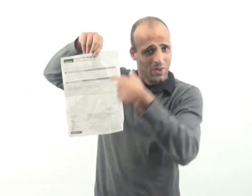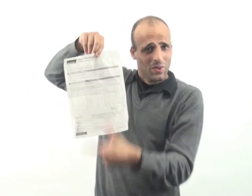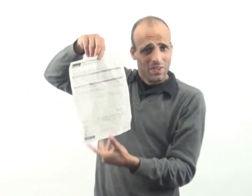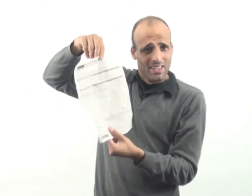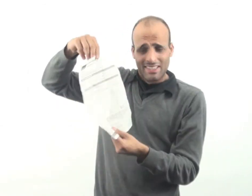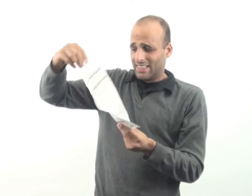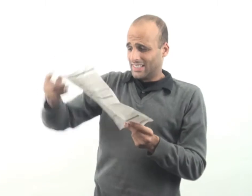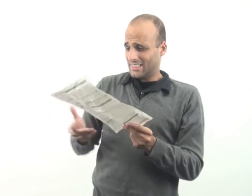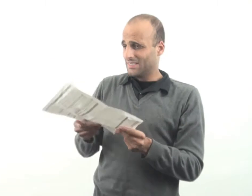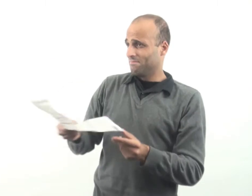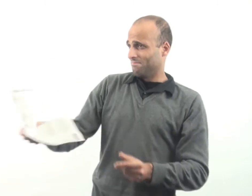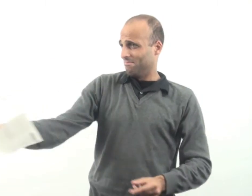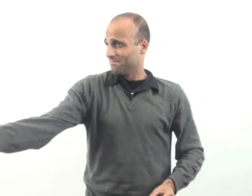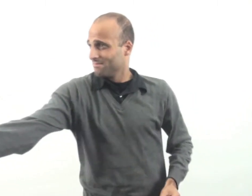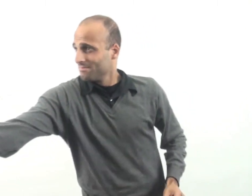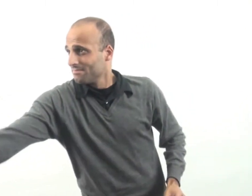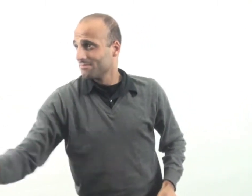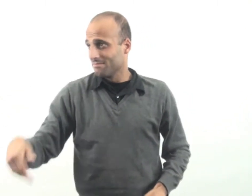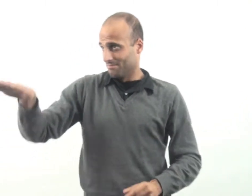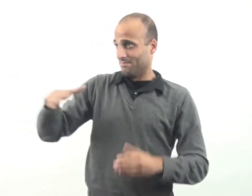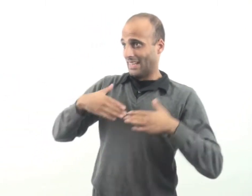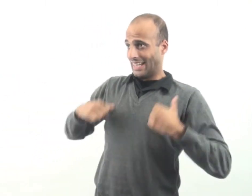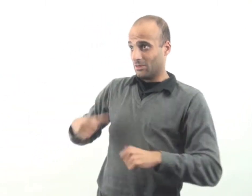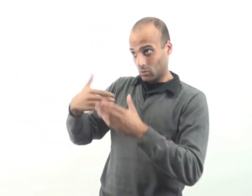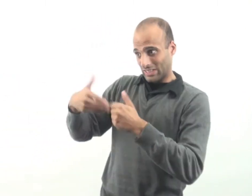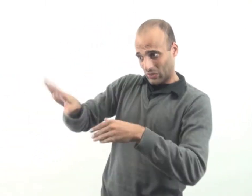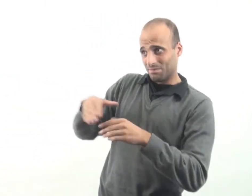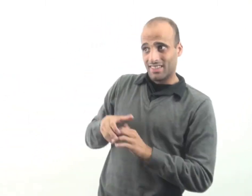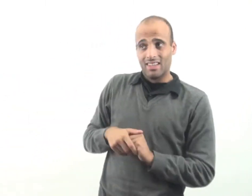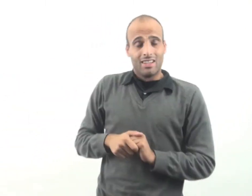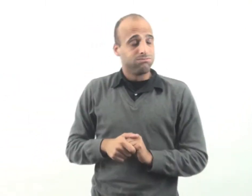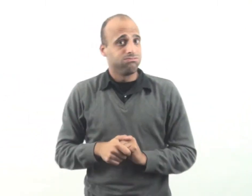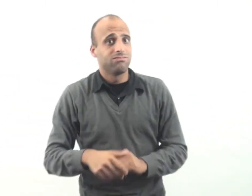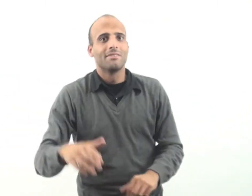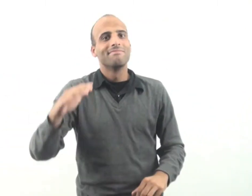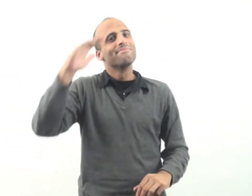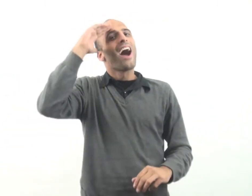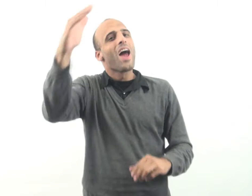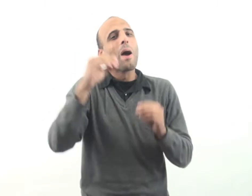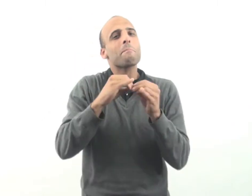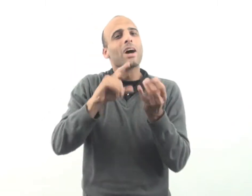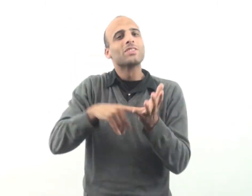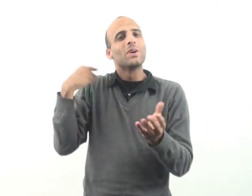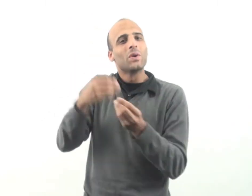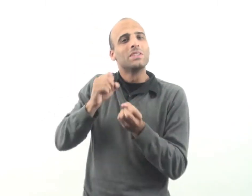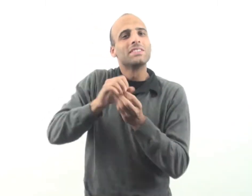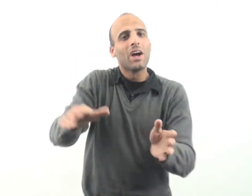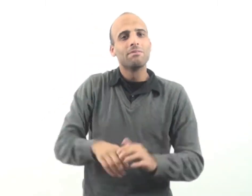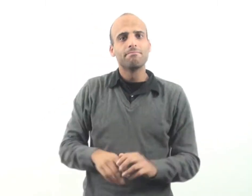You recognise this form, right? Yeah, I'll just give that to Lena to sort out. My goodness. Hello, this is a BSL